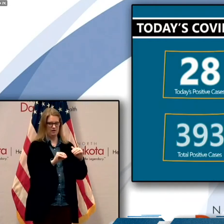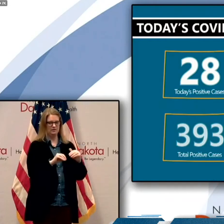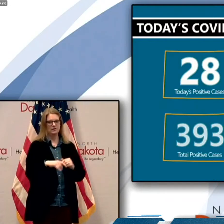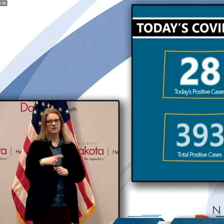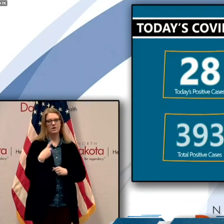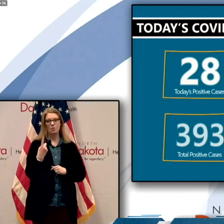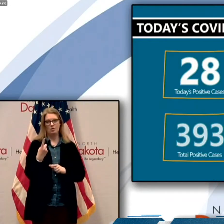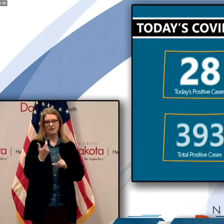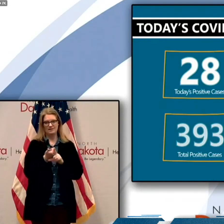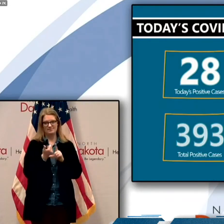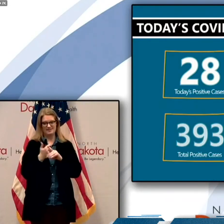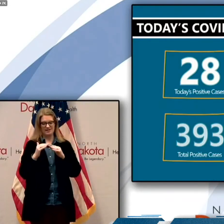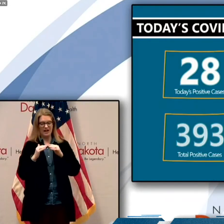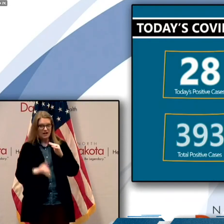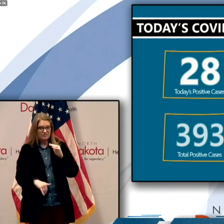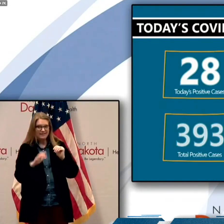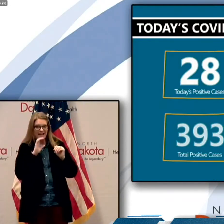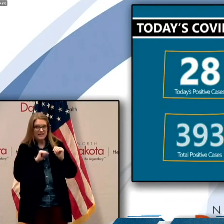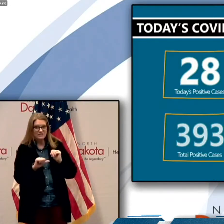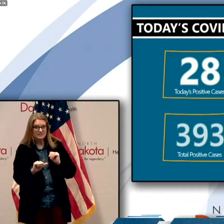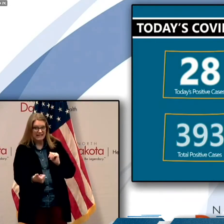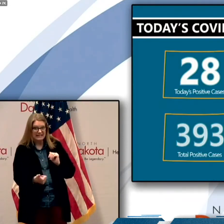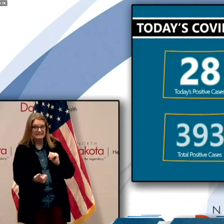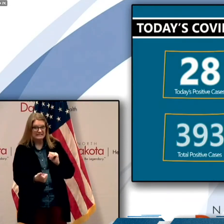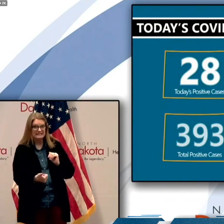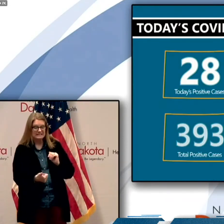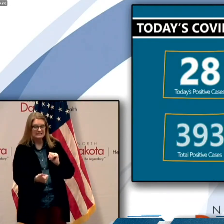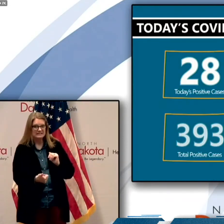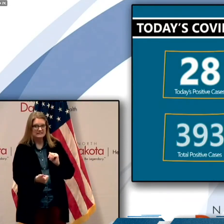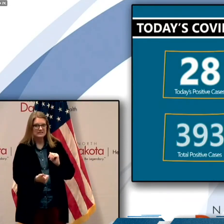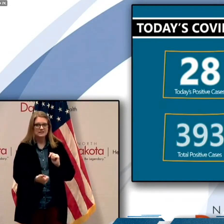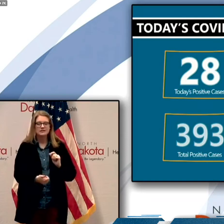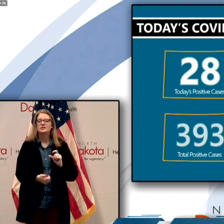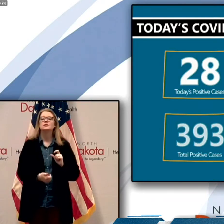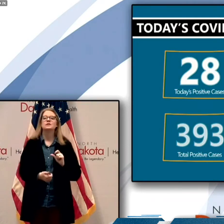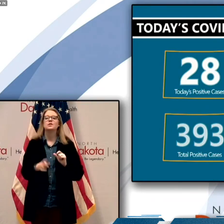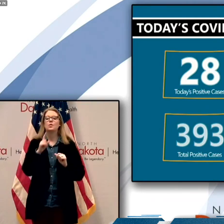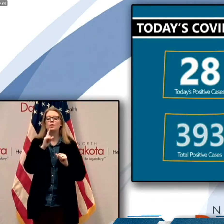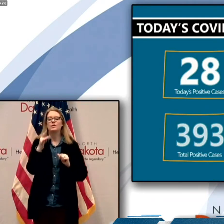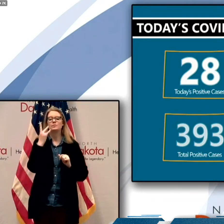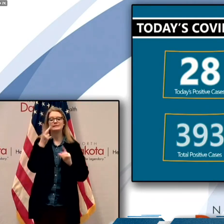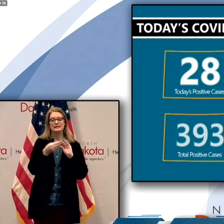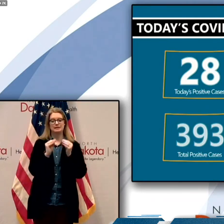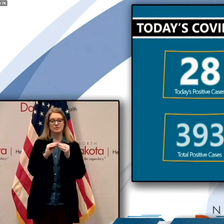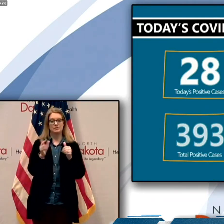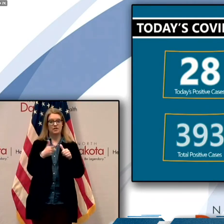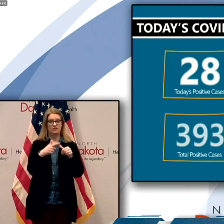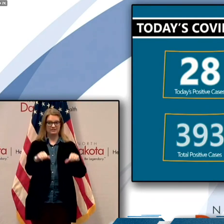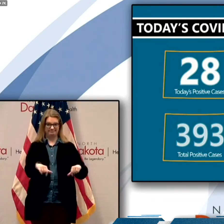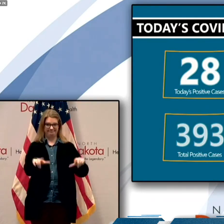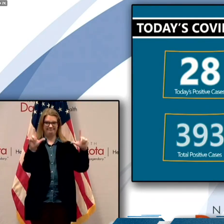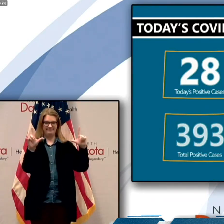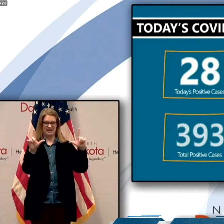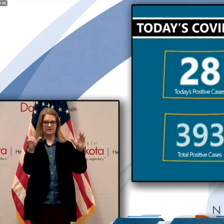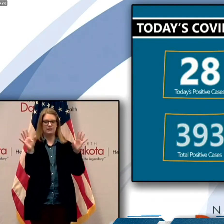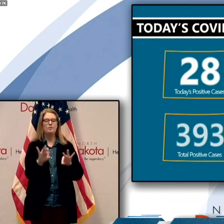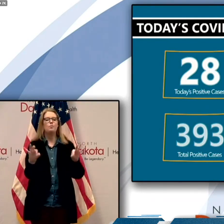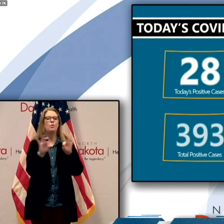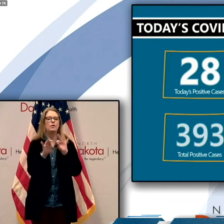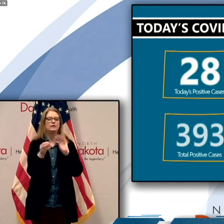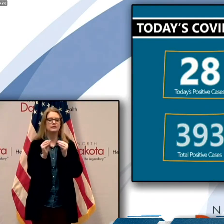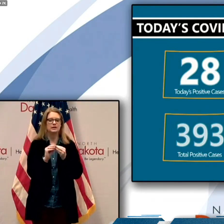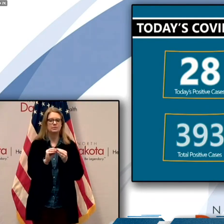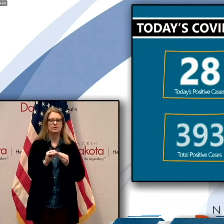one was under age of 10. When we take a look at the numbers on this first slide, important one to look at is